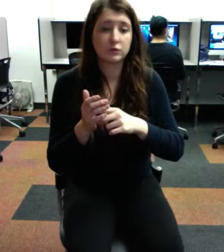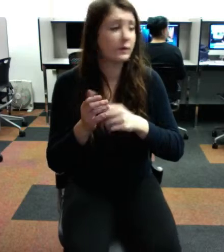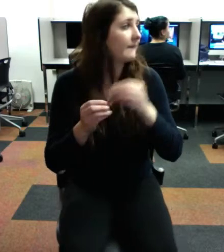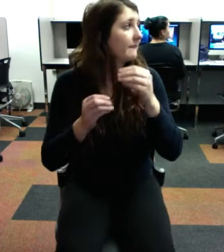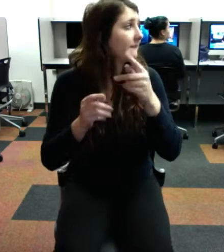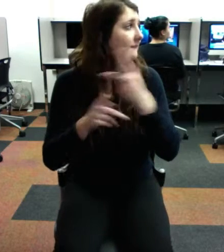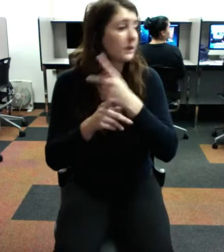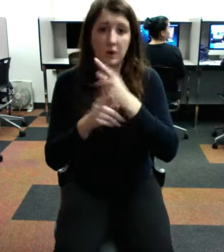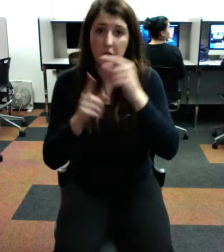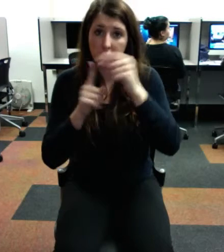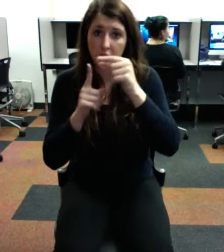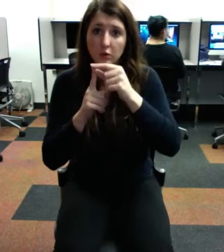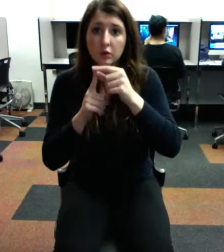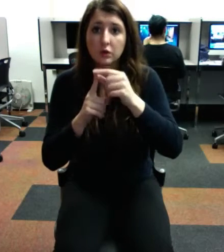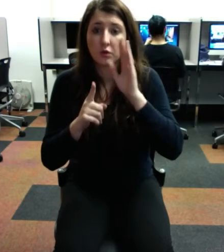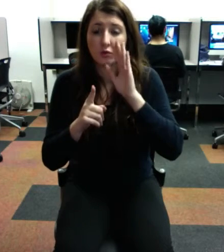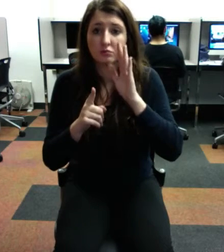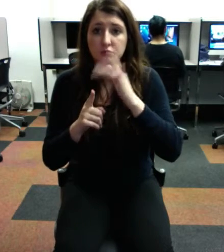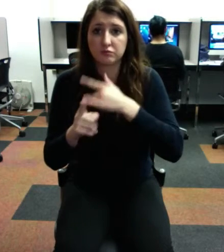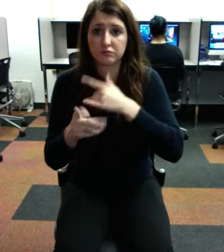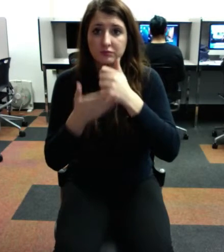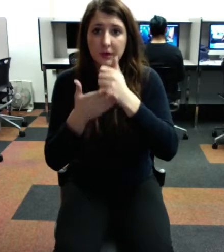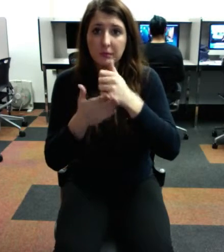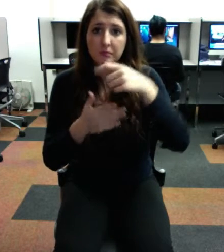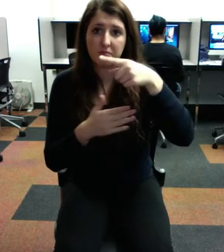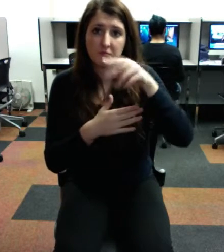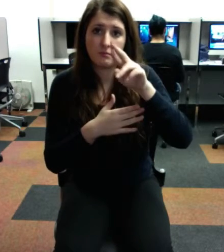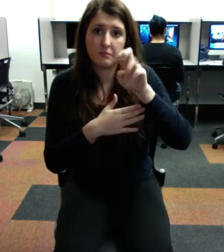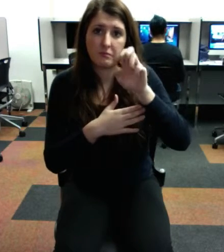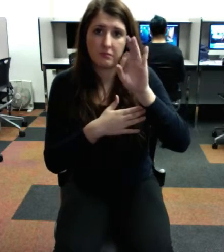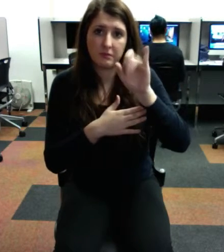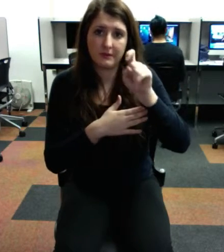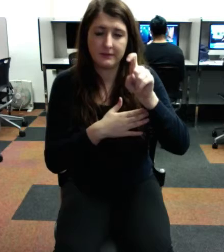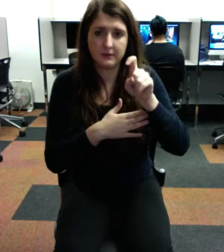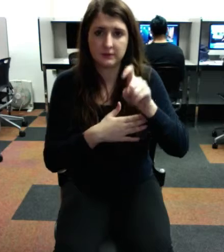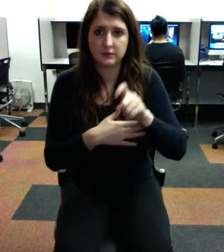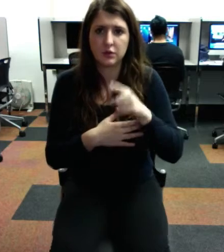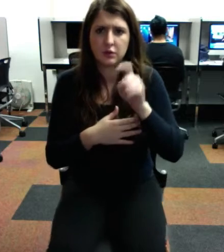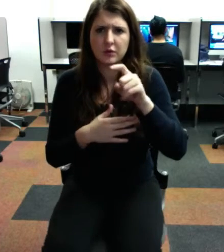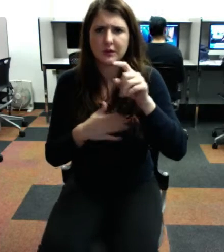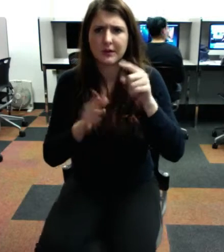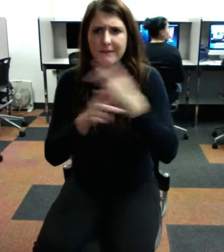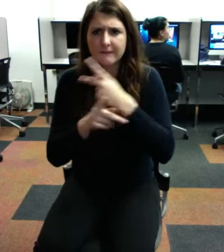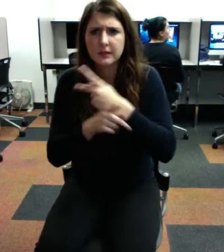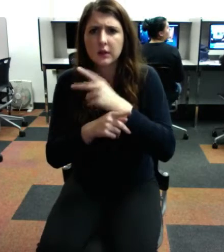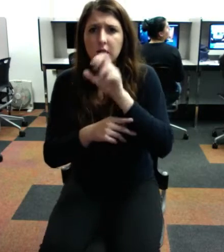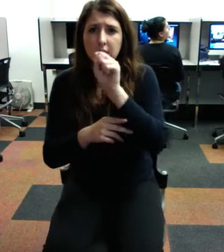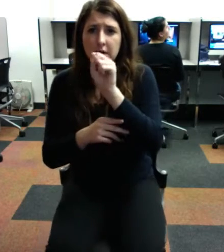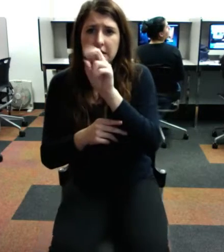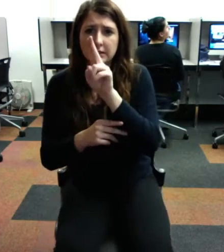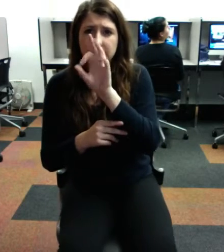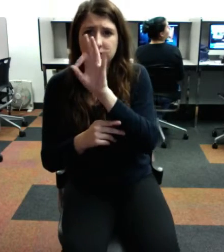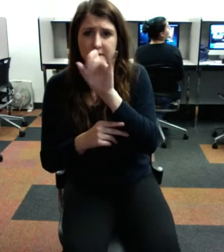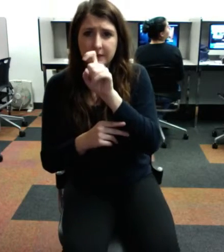the term, which would most likely be a prefix. So you would need to decipher first the suffix, in this case being megaly.